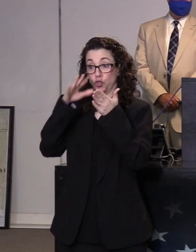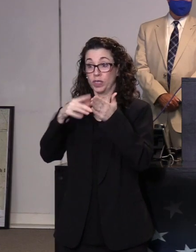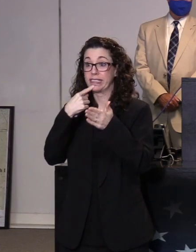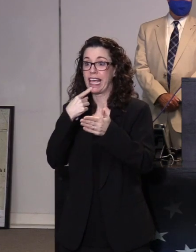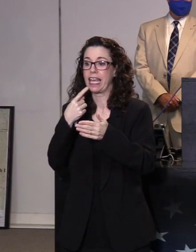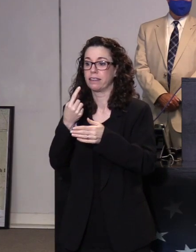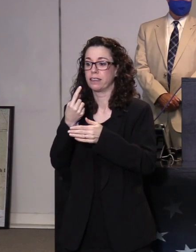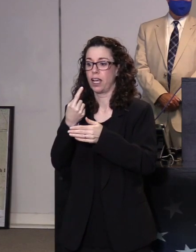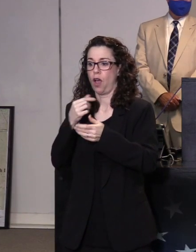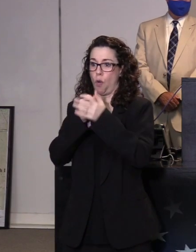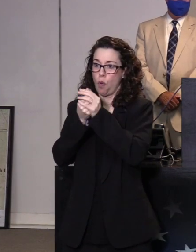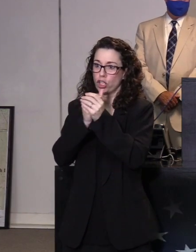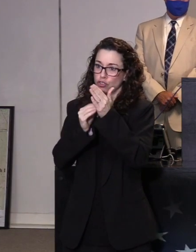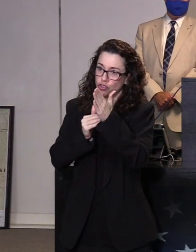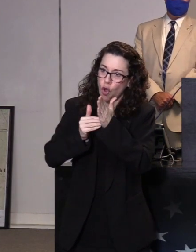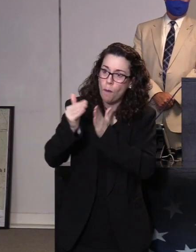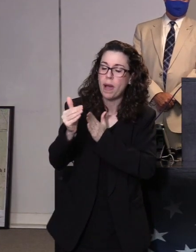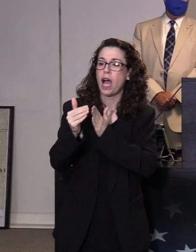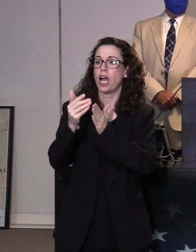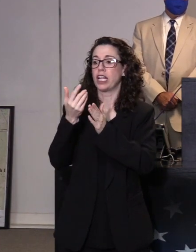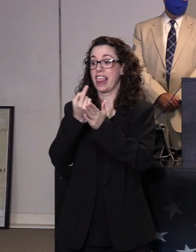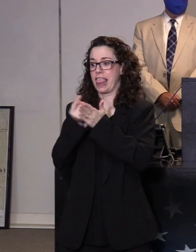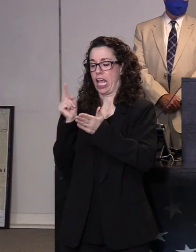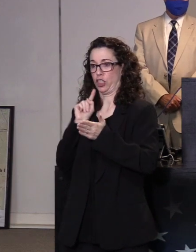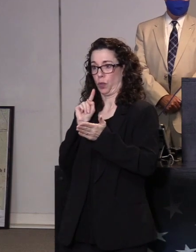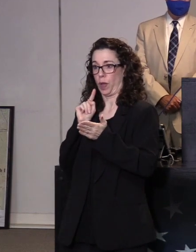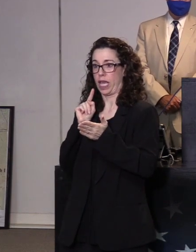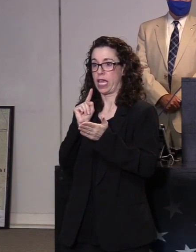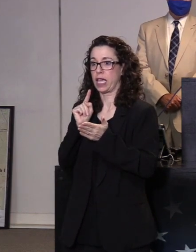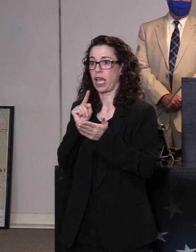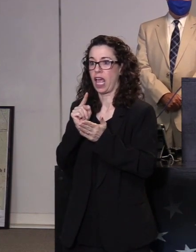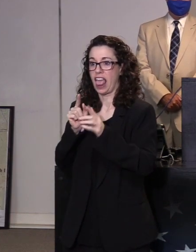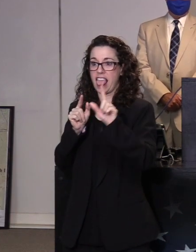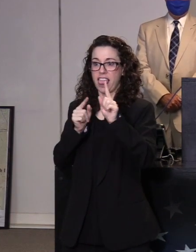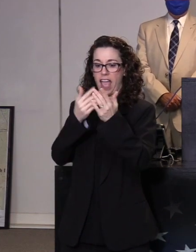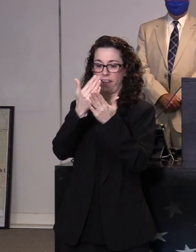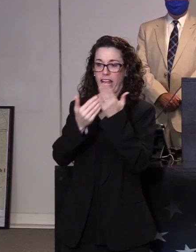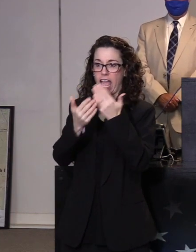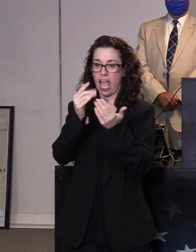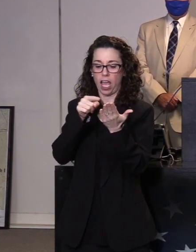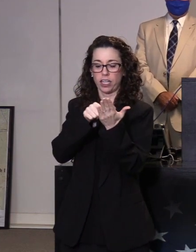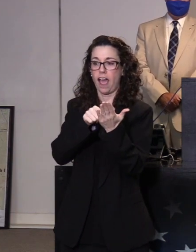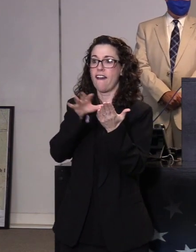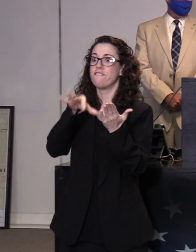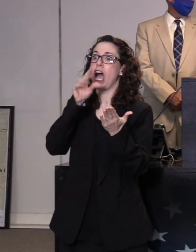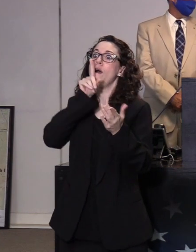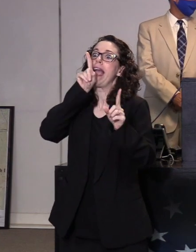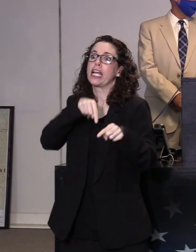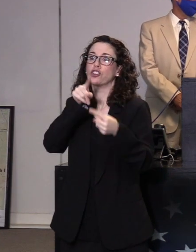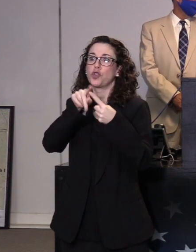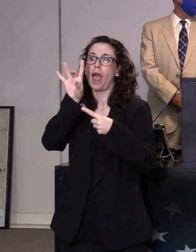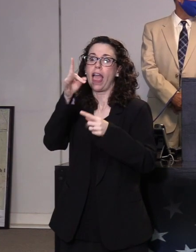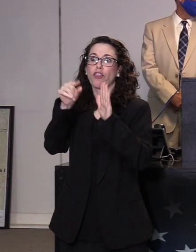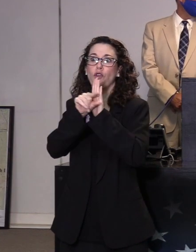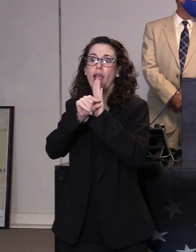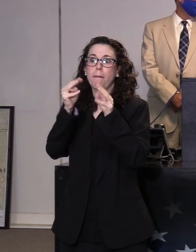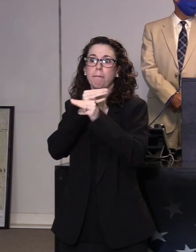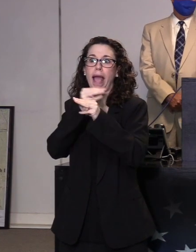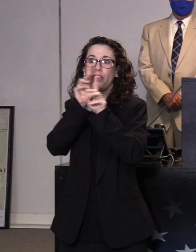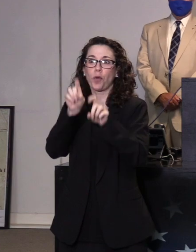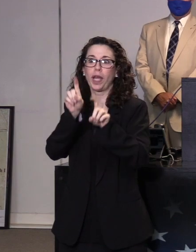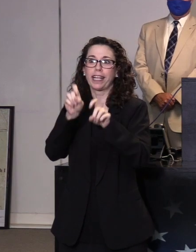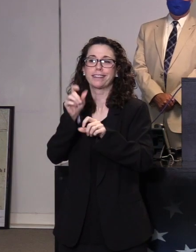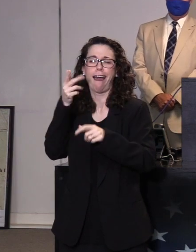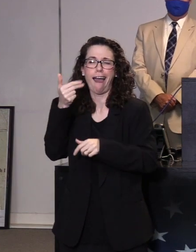week he discovered on his left hand the answers to all the questions on an 8th grade math quiz. We're in a